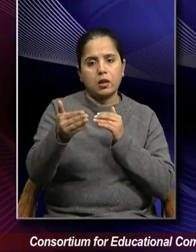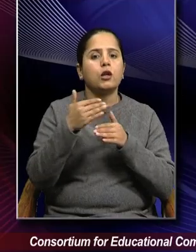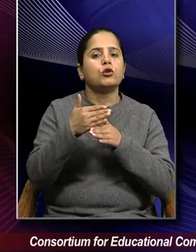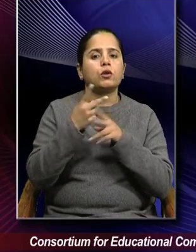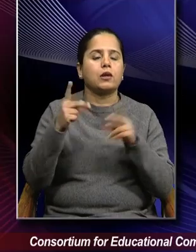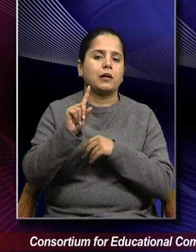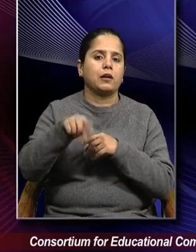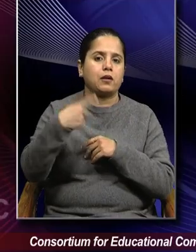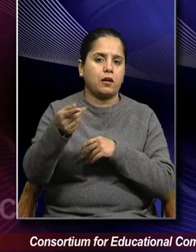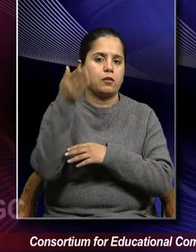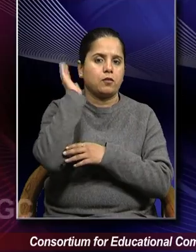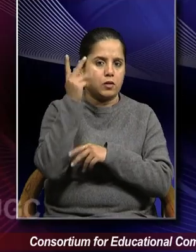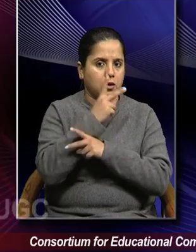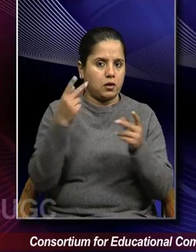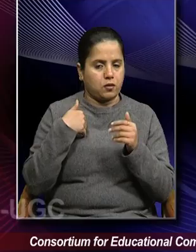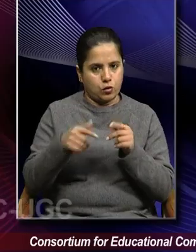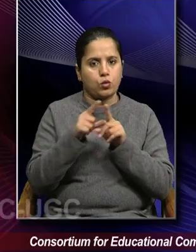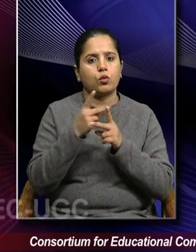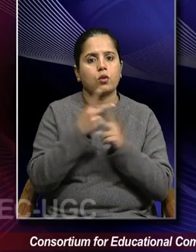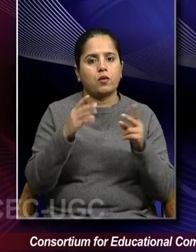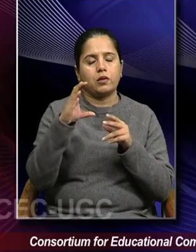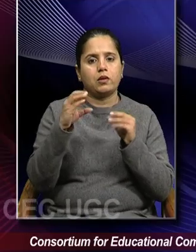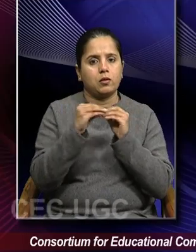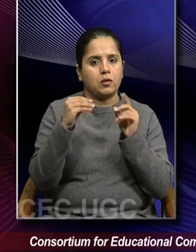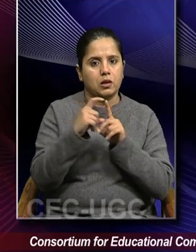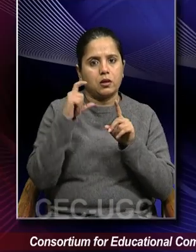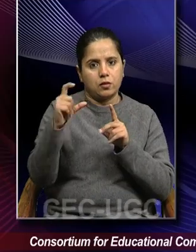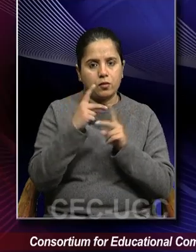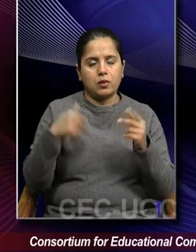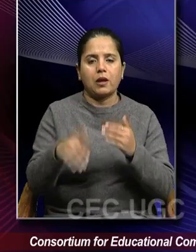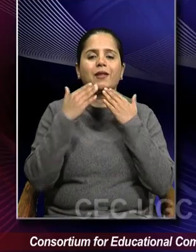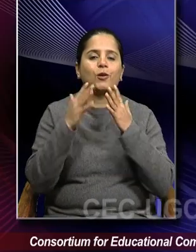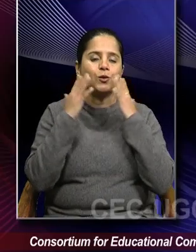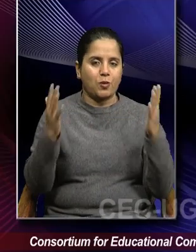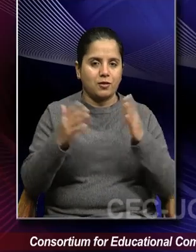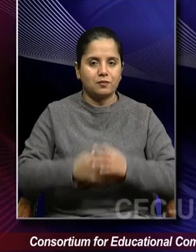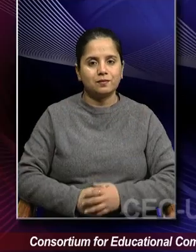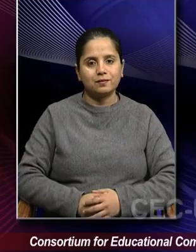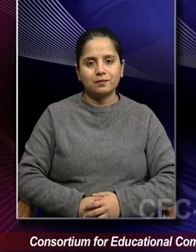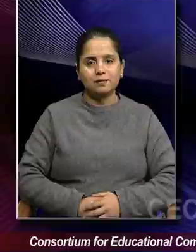you in the next very segment of my lectures on CBDC. Till then, thank you so much.